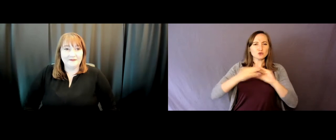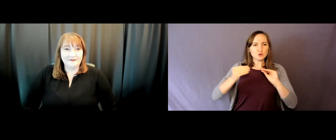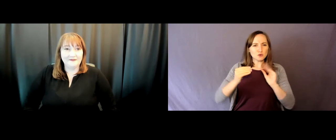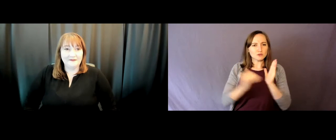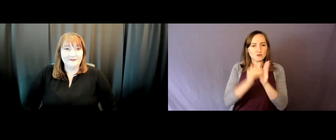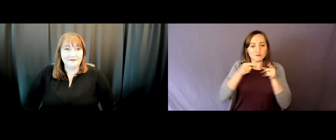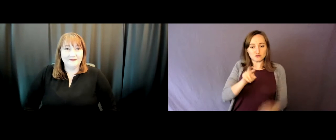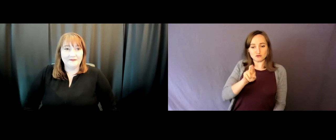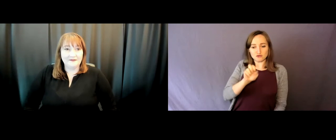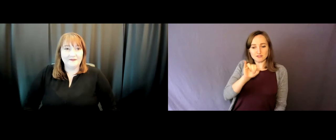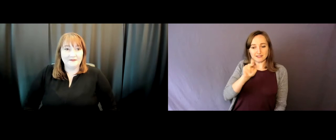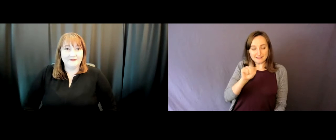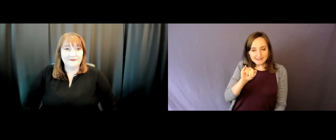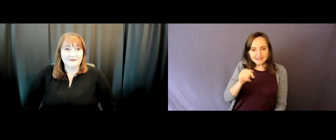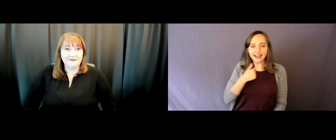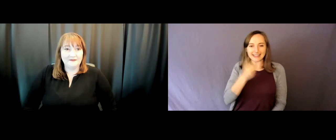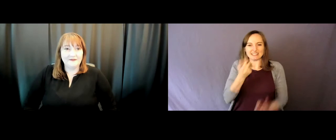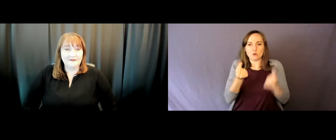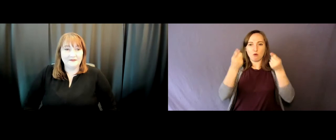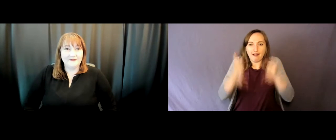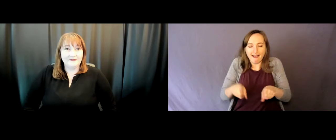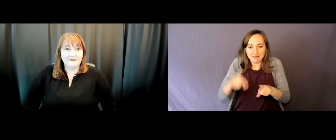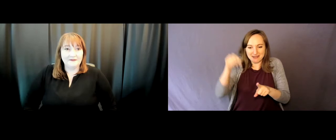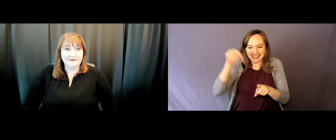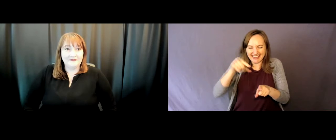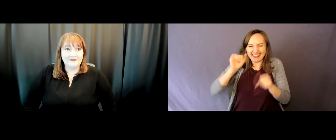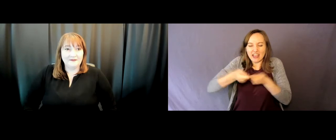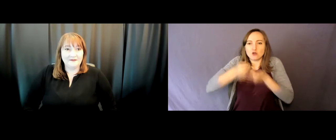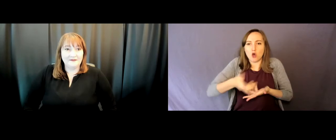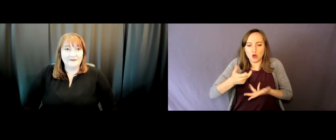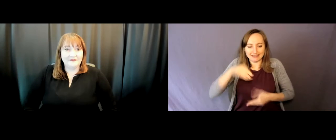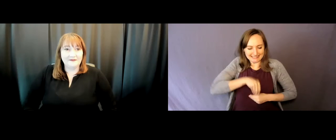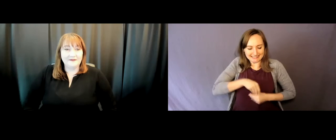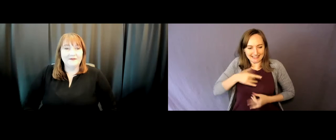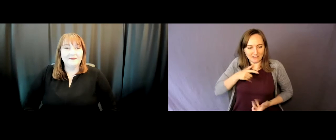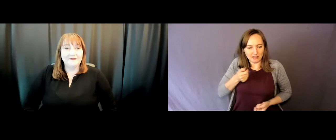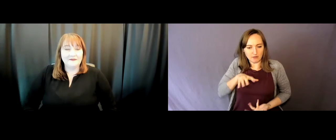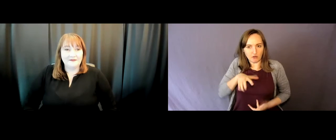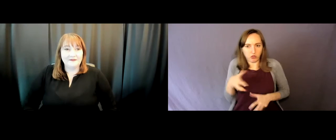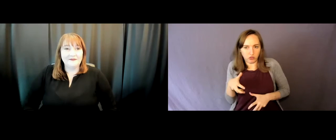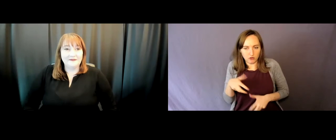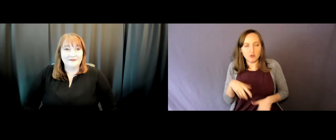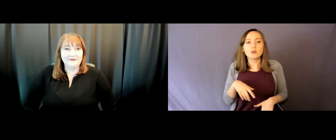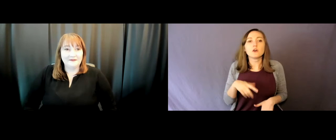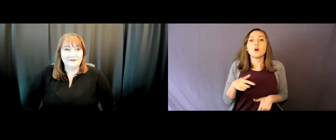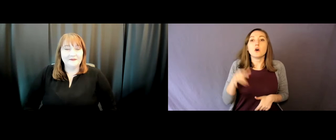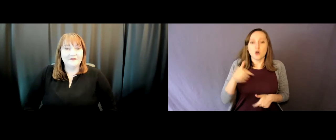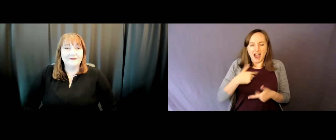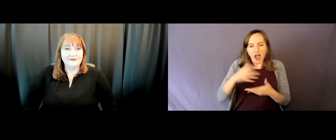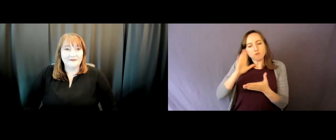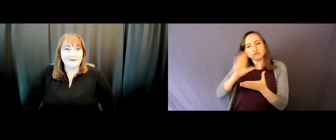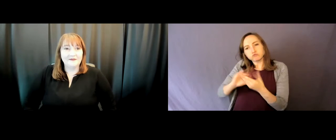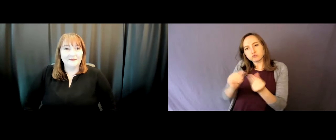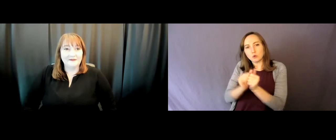actually see what happened that caused that imbalance. And so then I share it with the client. And